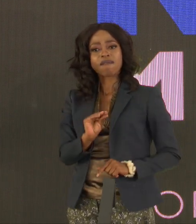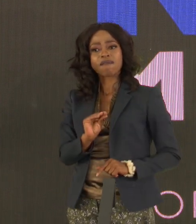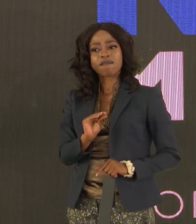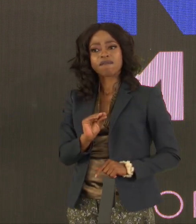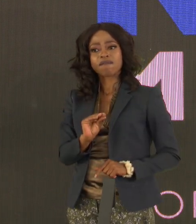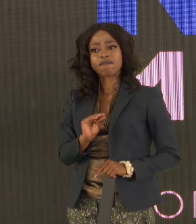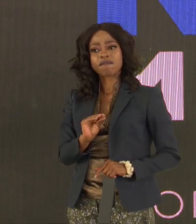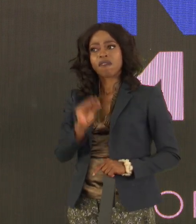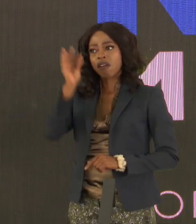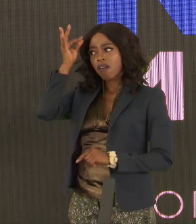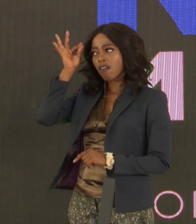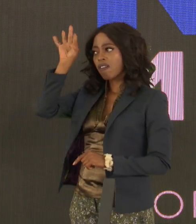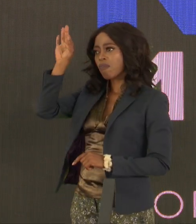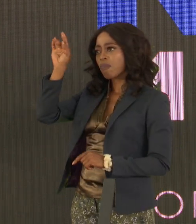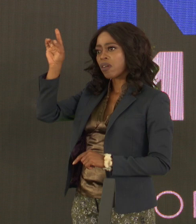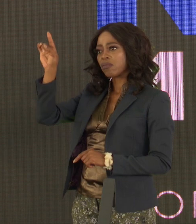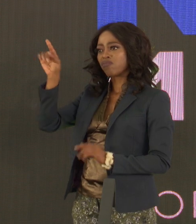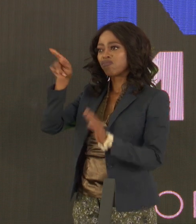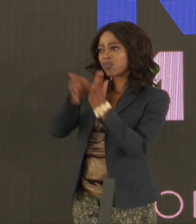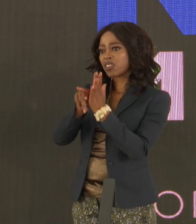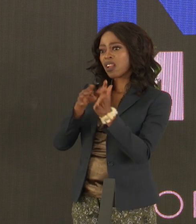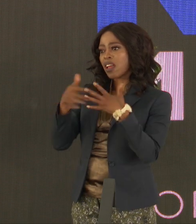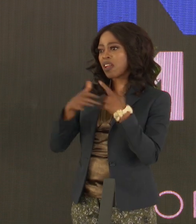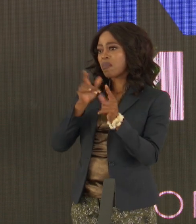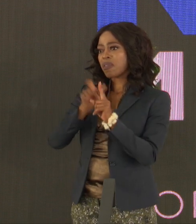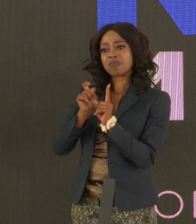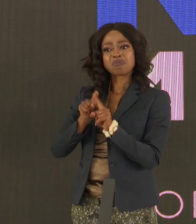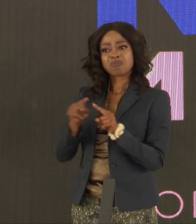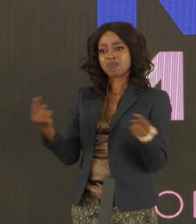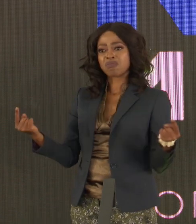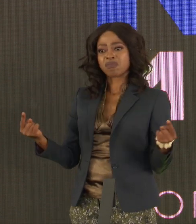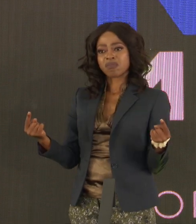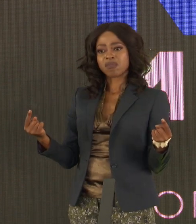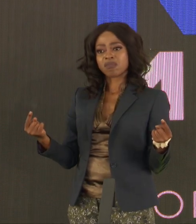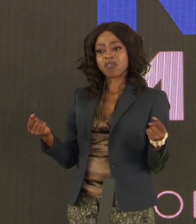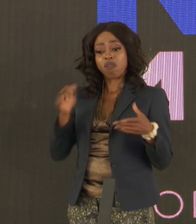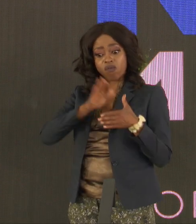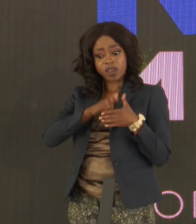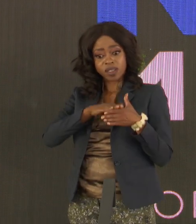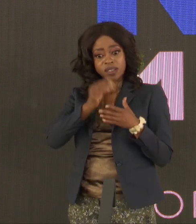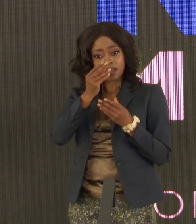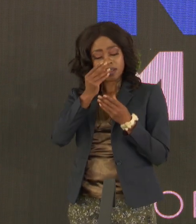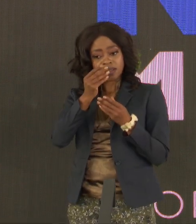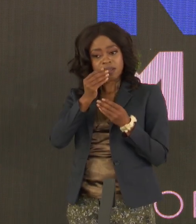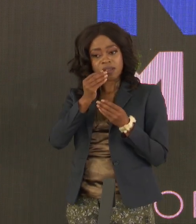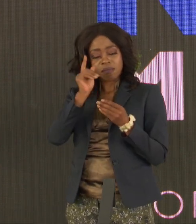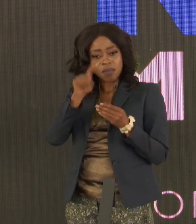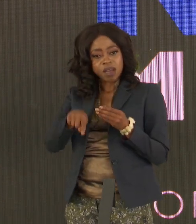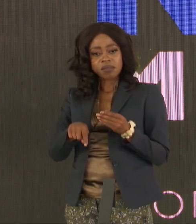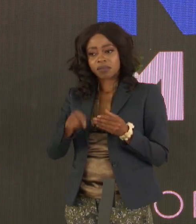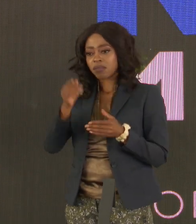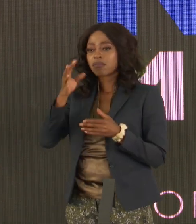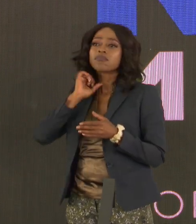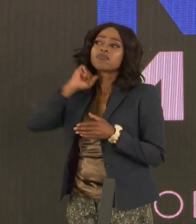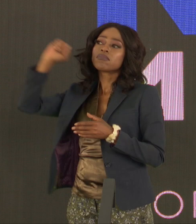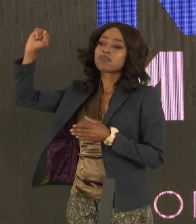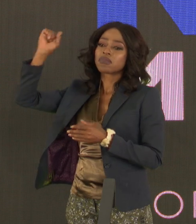The state cannot kill anyone without justification. That was the end of the death